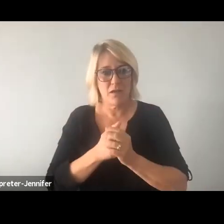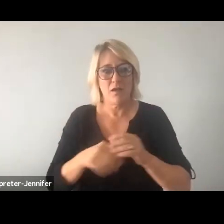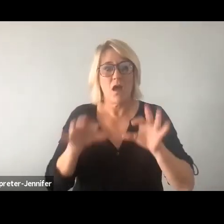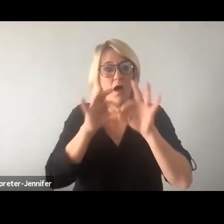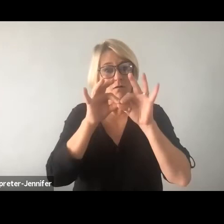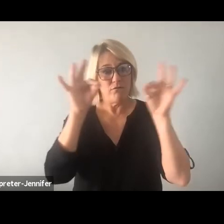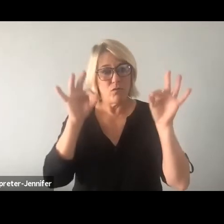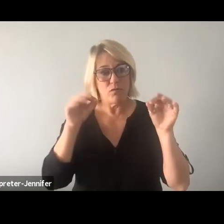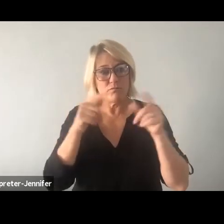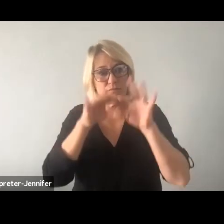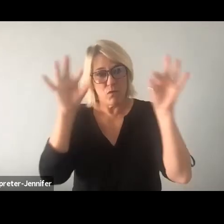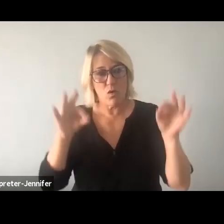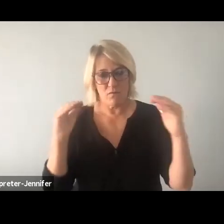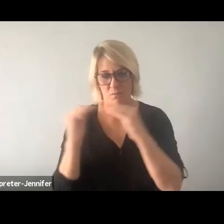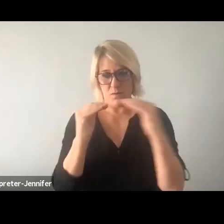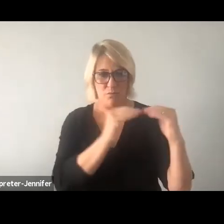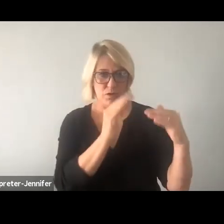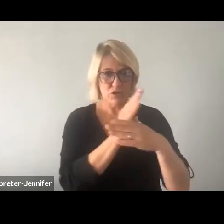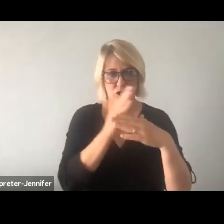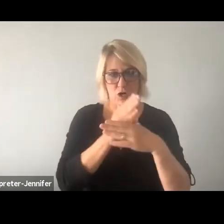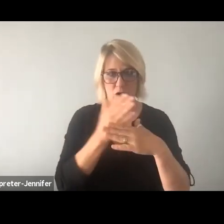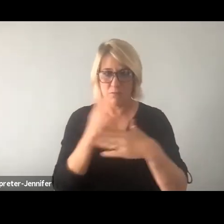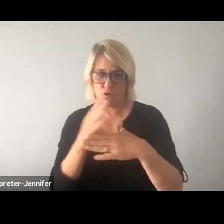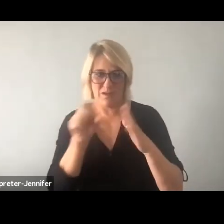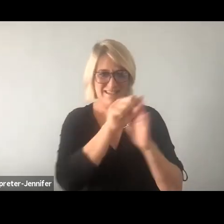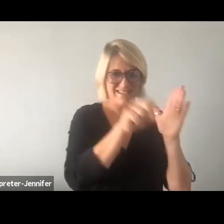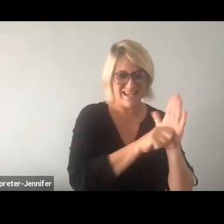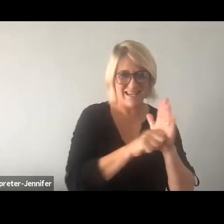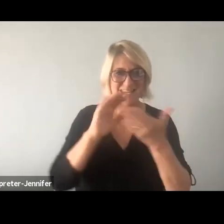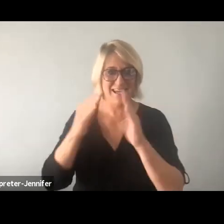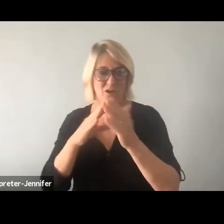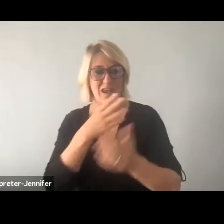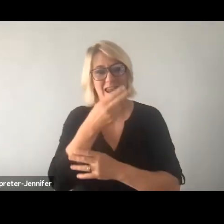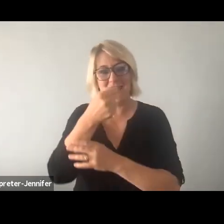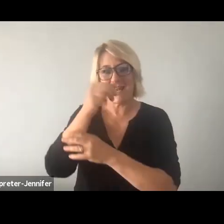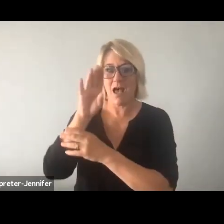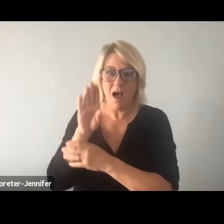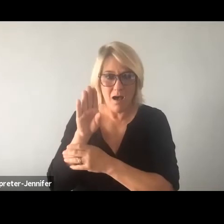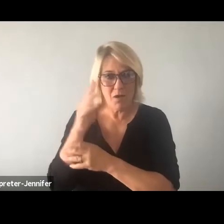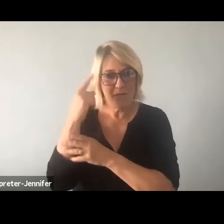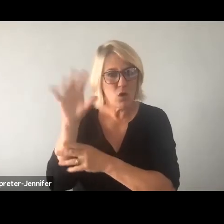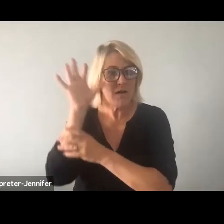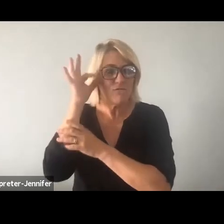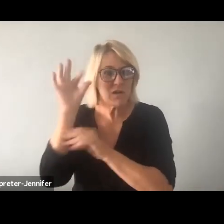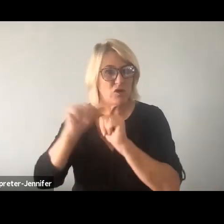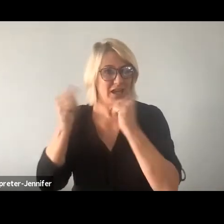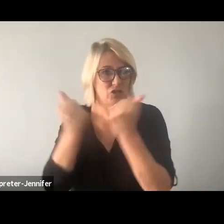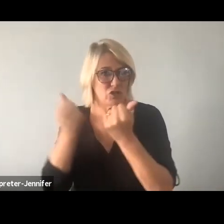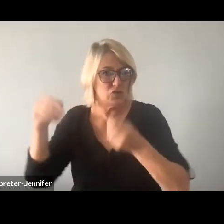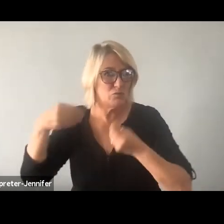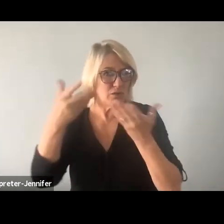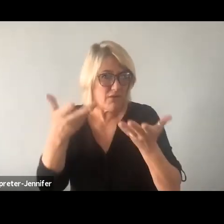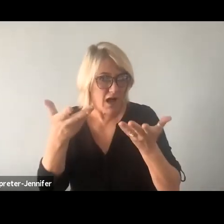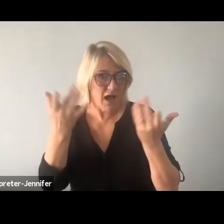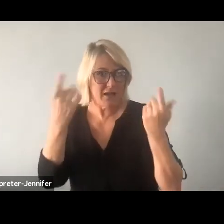peer-to-peer sharing between states and communities, and a hub for federal agencies to provide and align